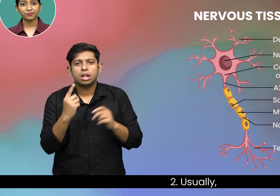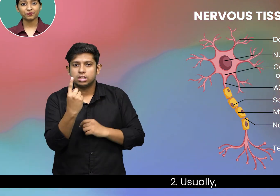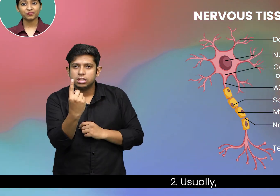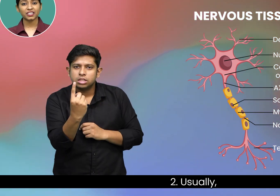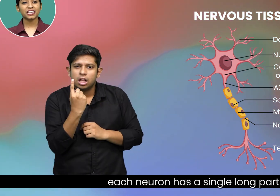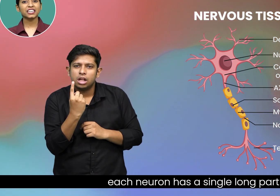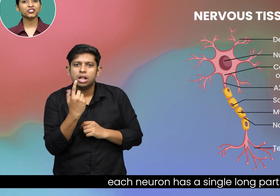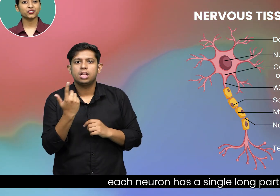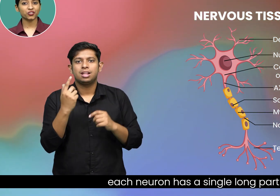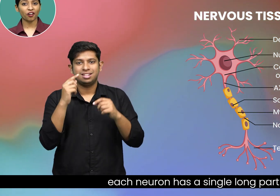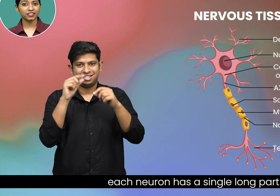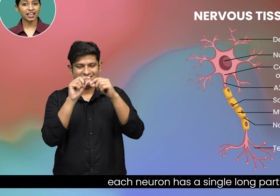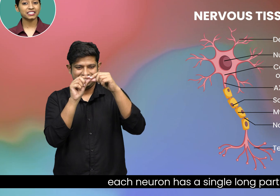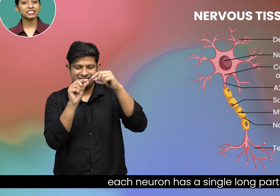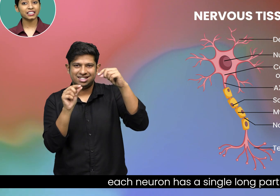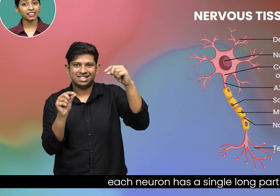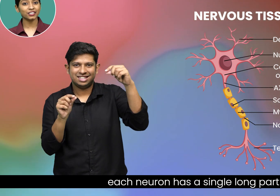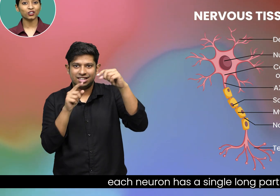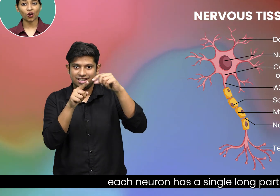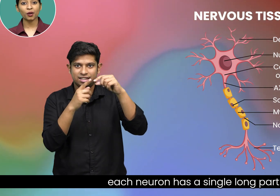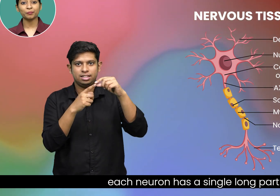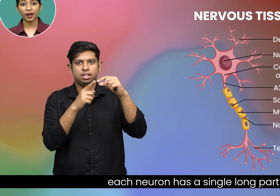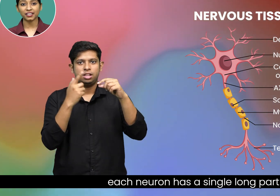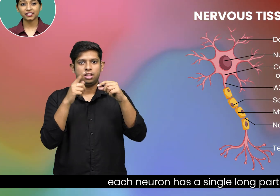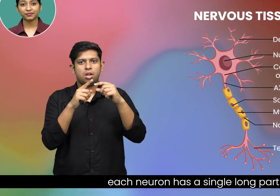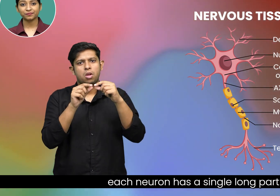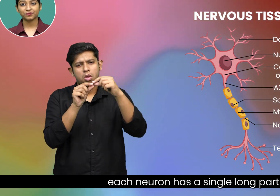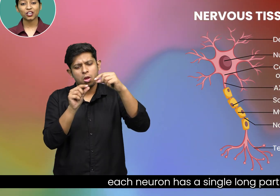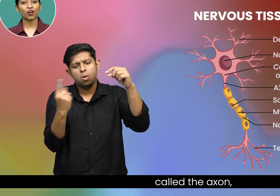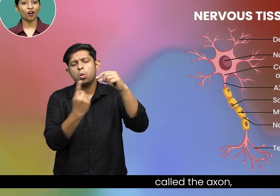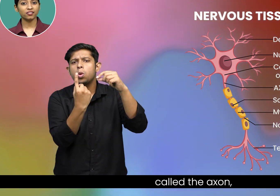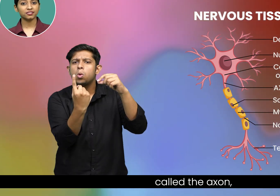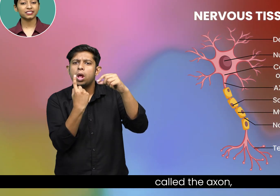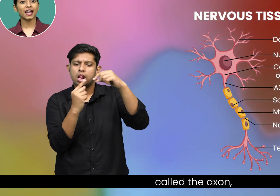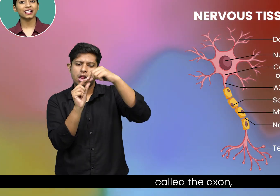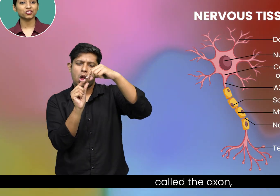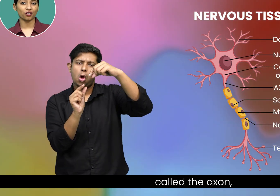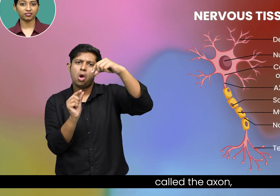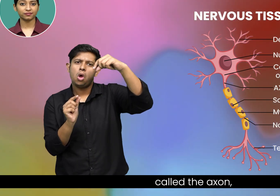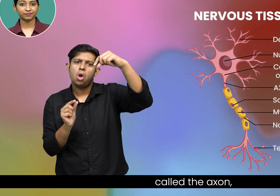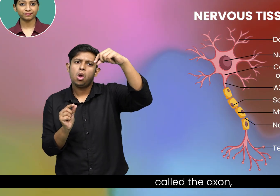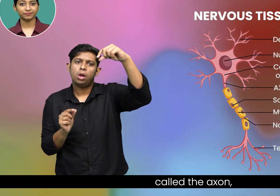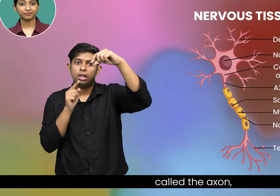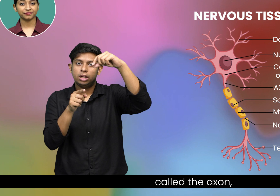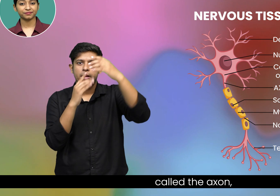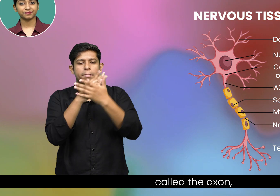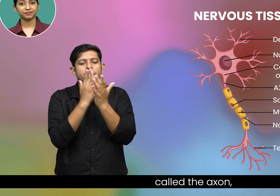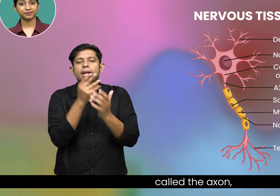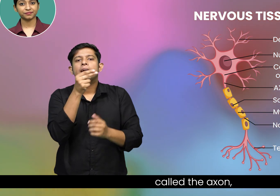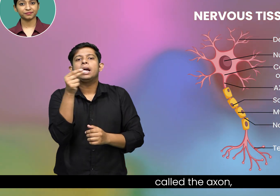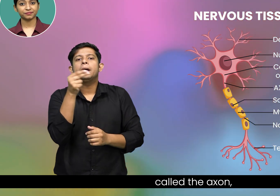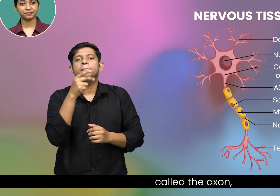Usually, each neuron has a single long part called the axon